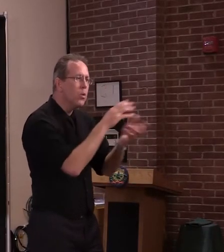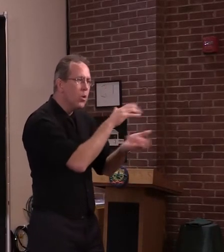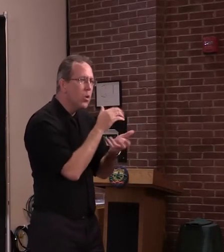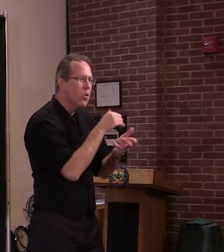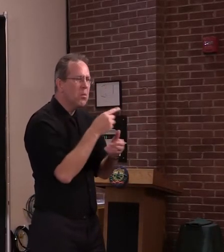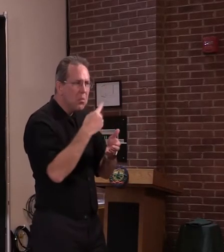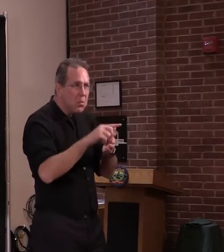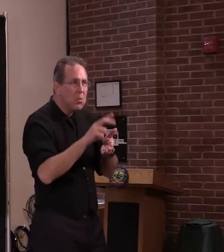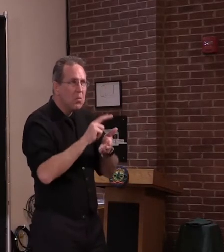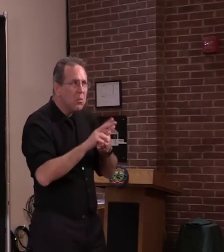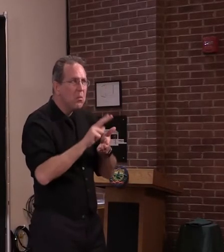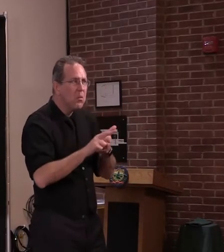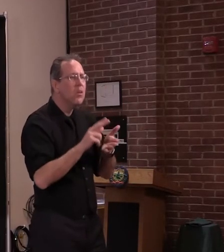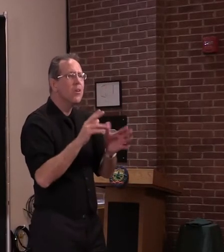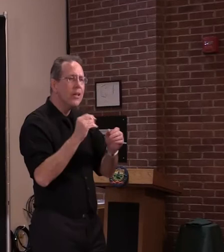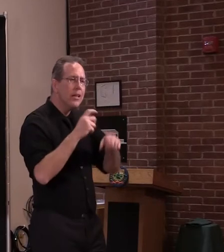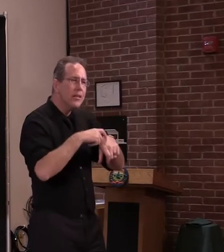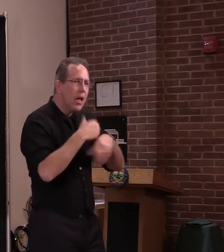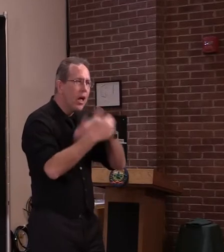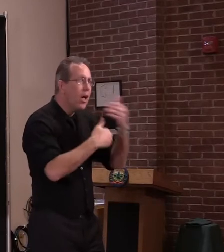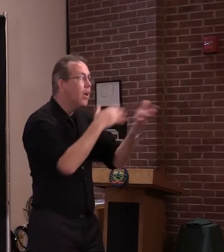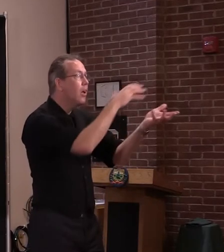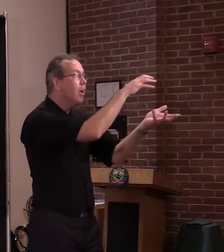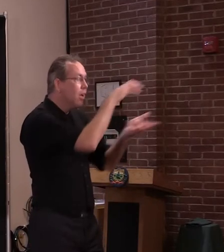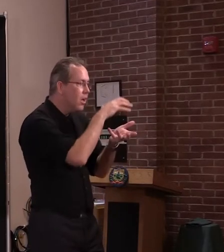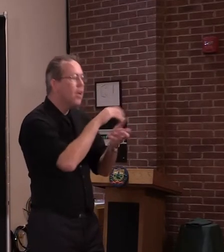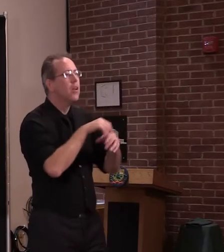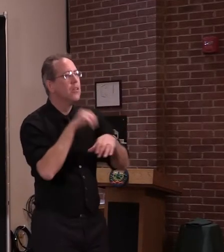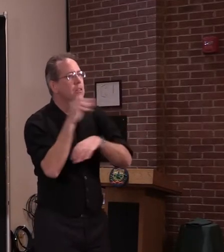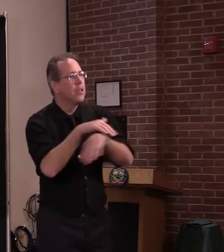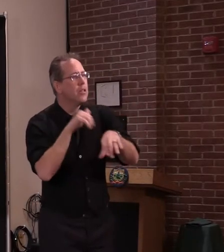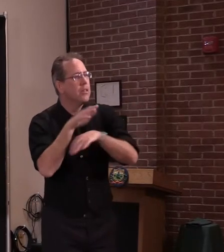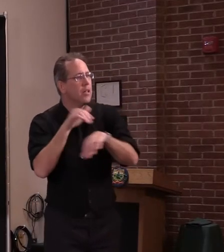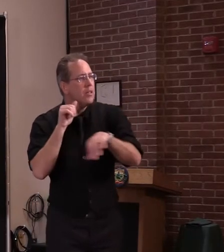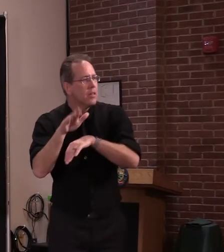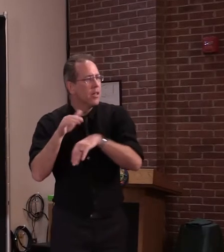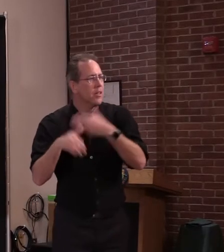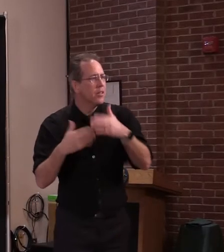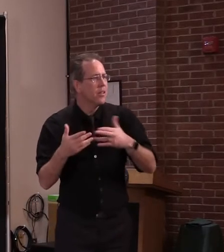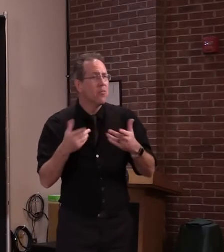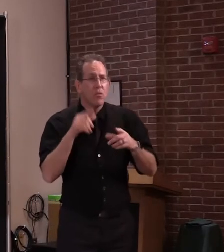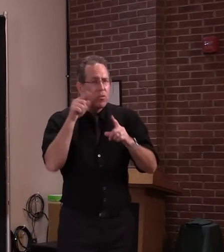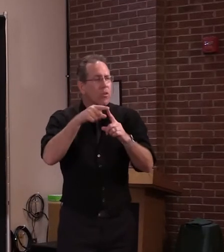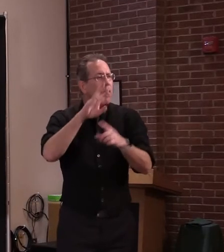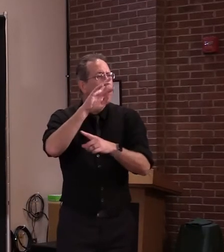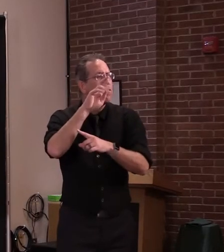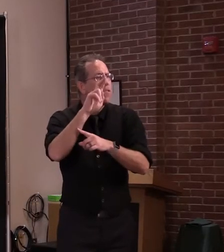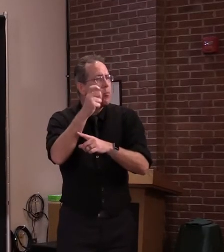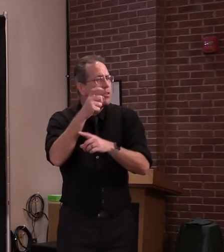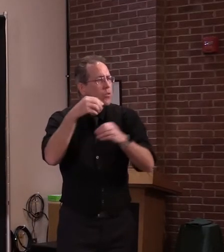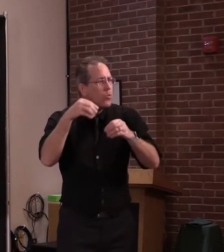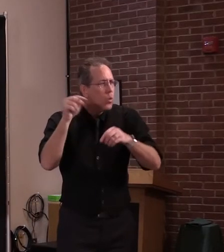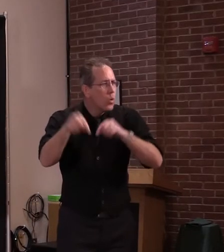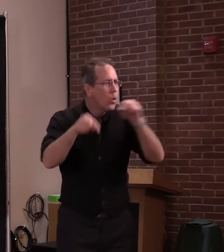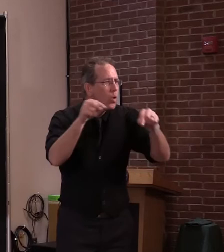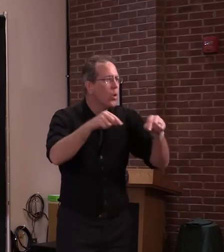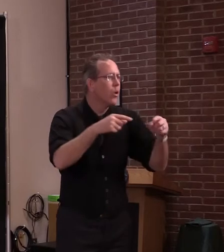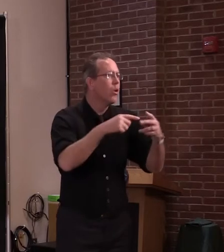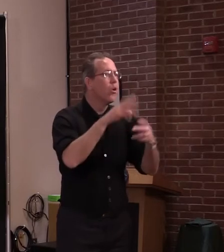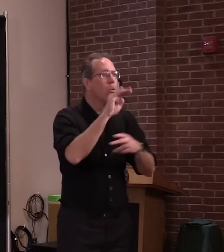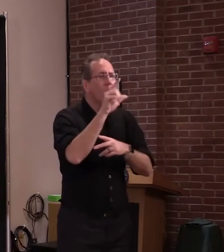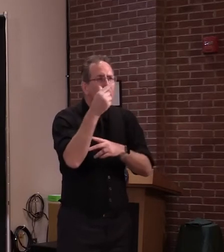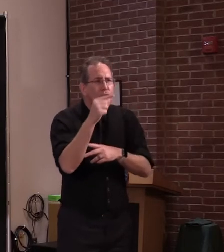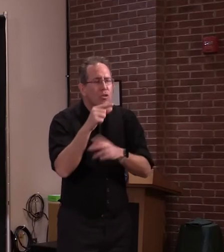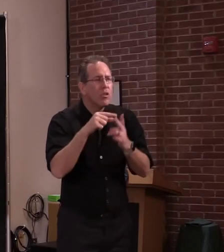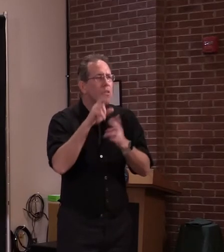in. But don't give up on your pharmacists either. They continue to get tests in, test